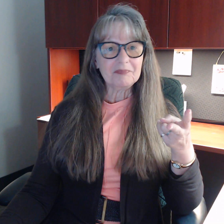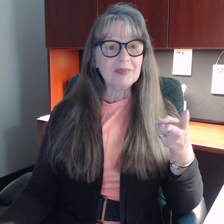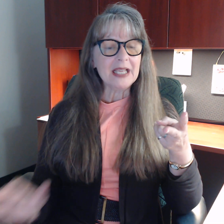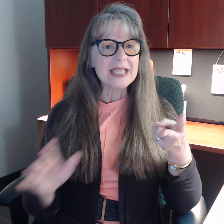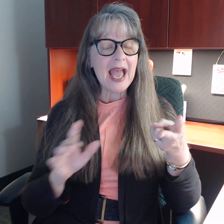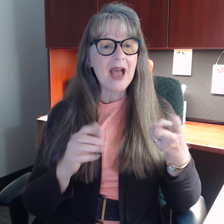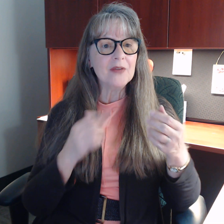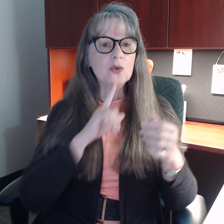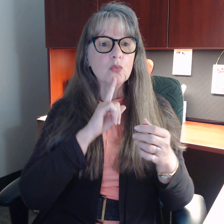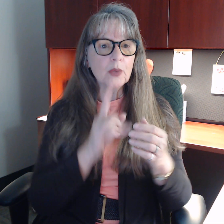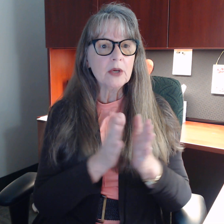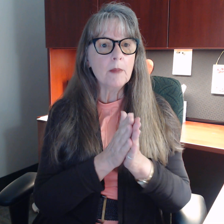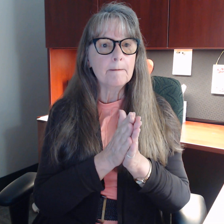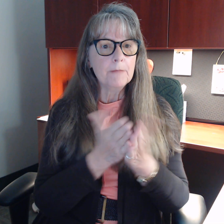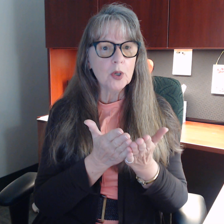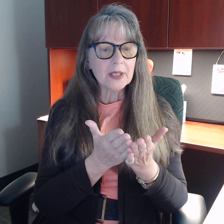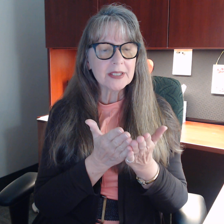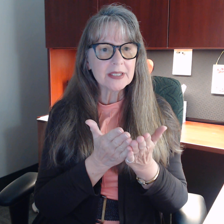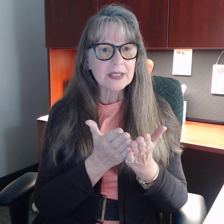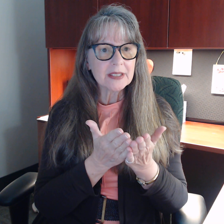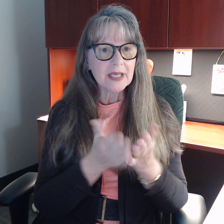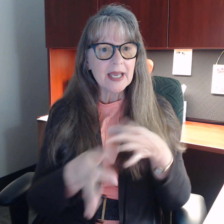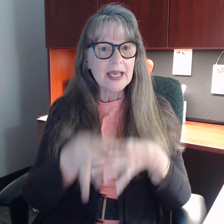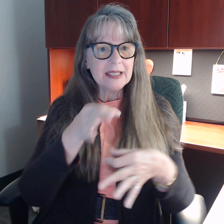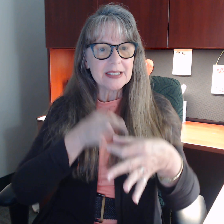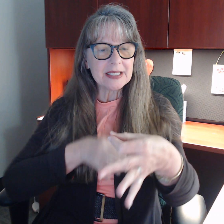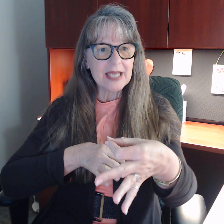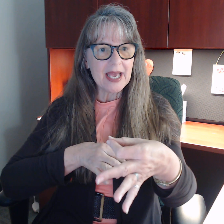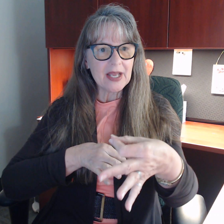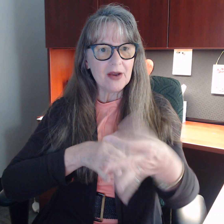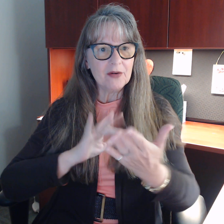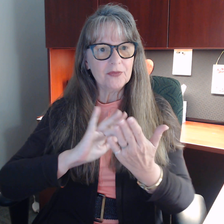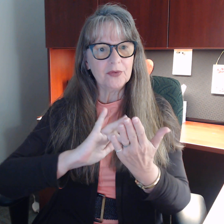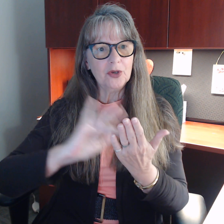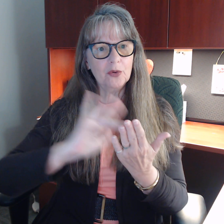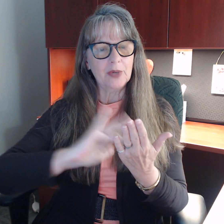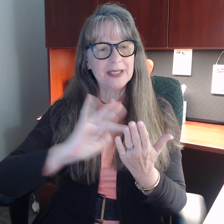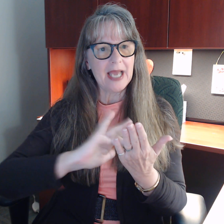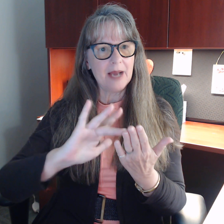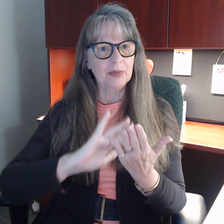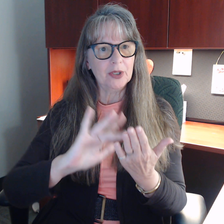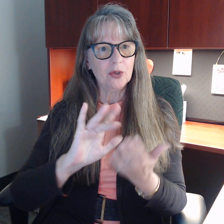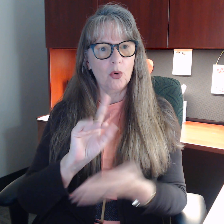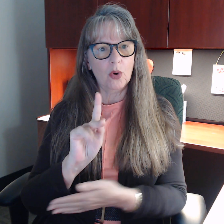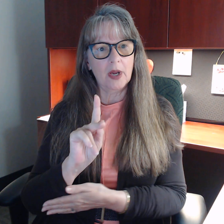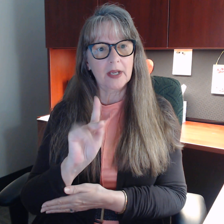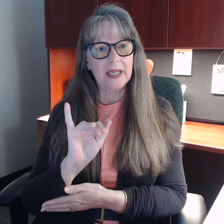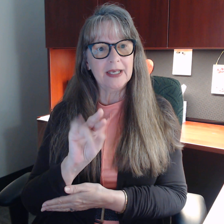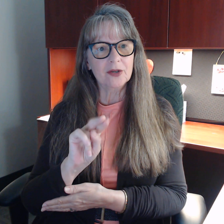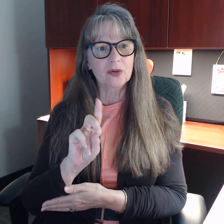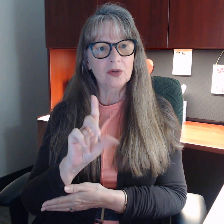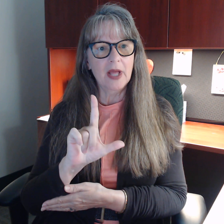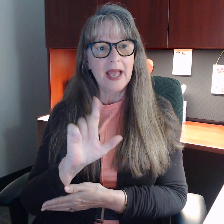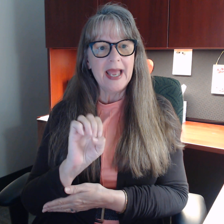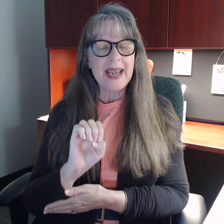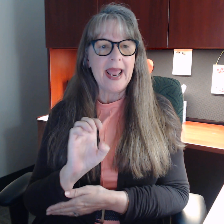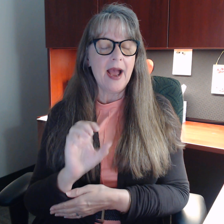to having real books instead of, a tablet or a Kindle. Now,